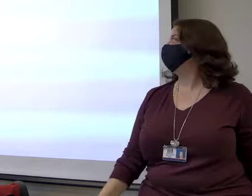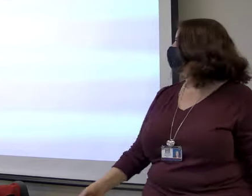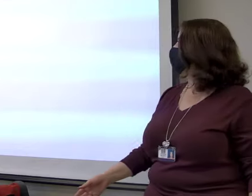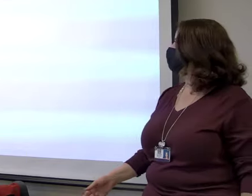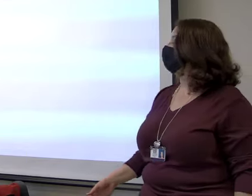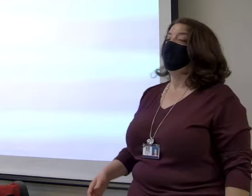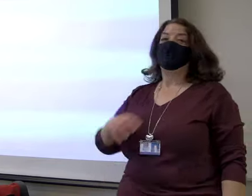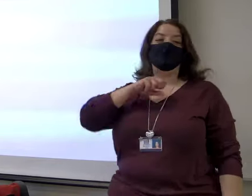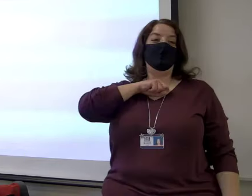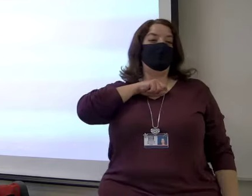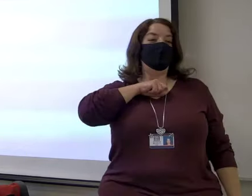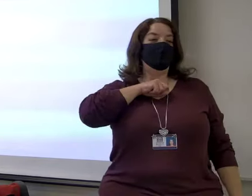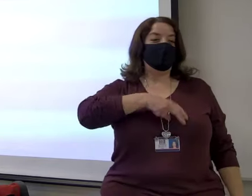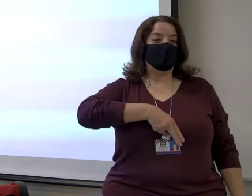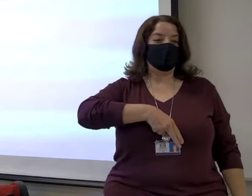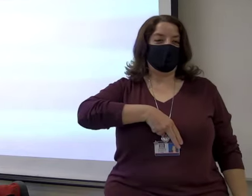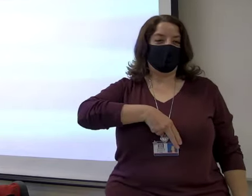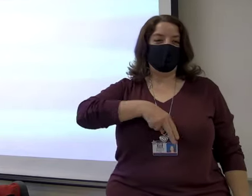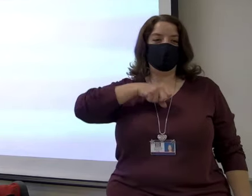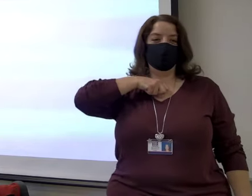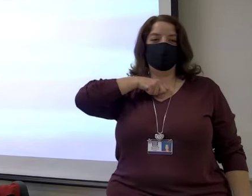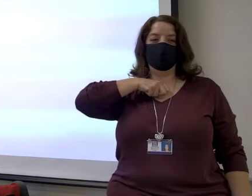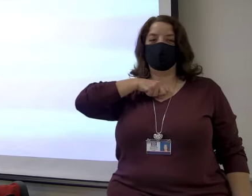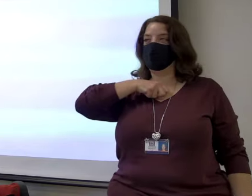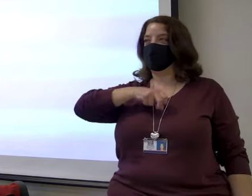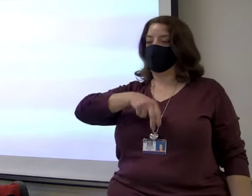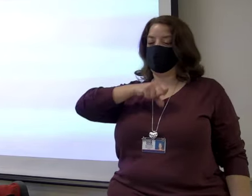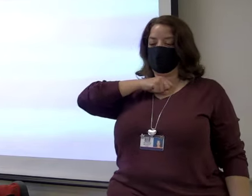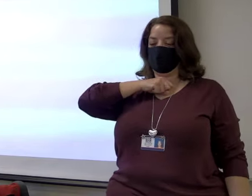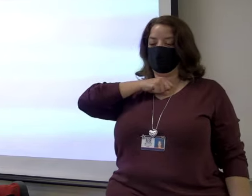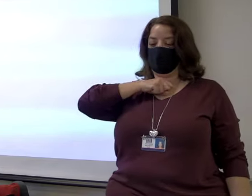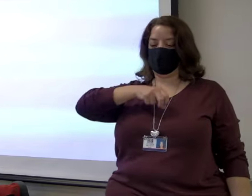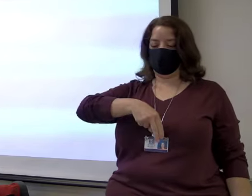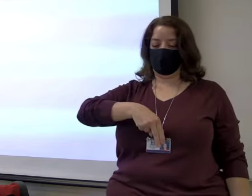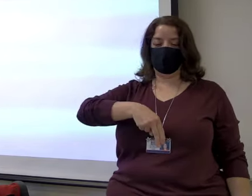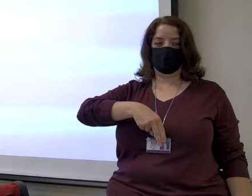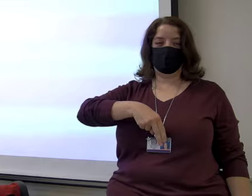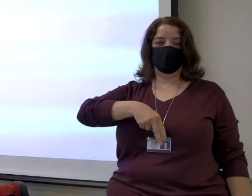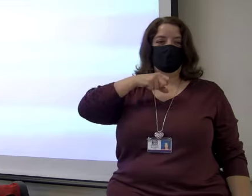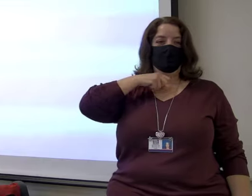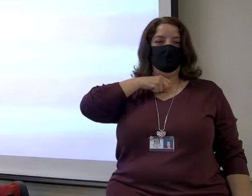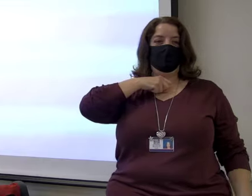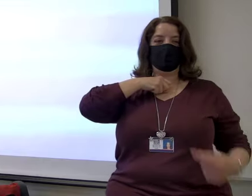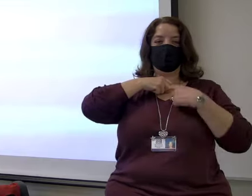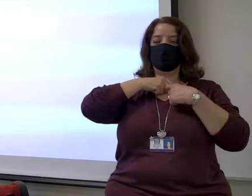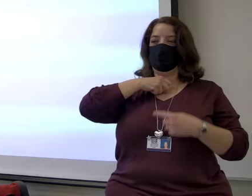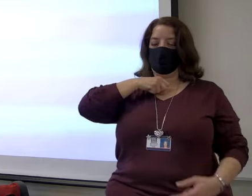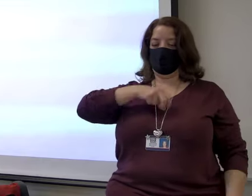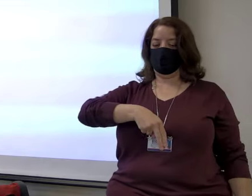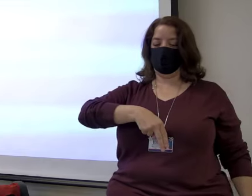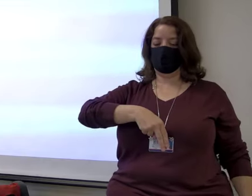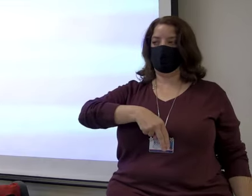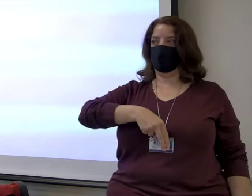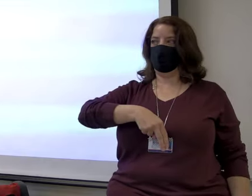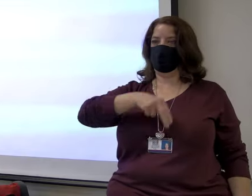it, too. Necktie, so it's a tie. It starts with an S and becomes a U, right, because here's the knot, and then there's the part that hangs